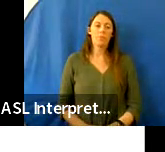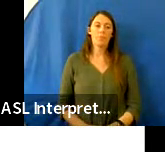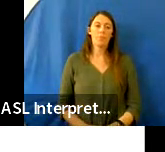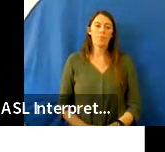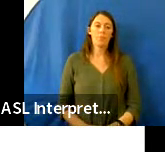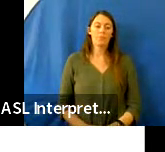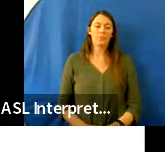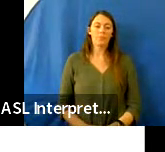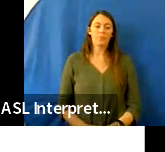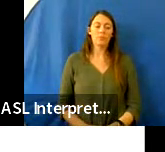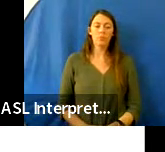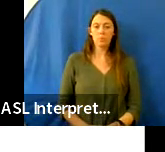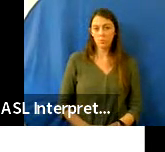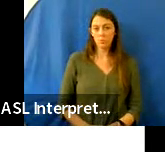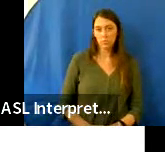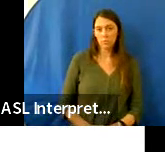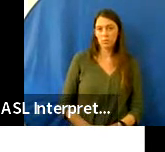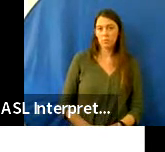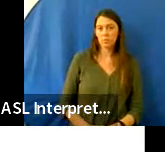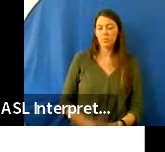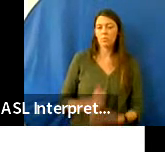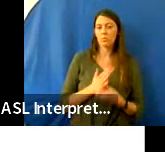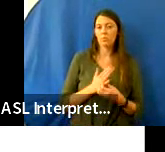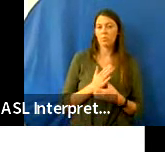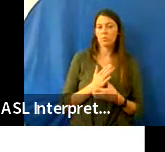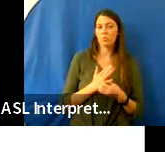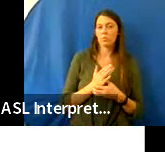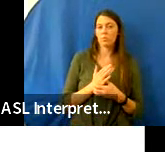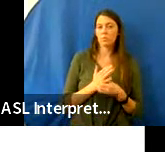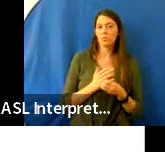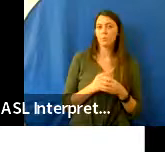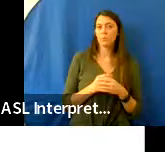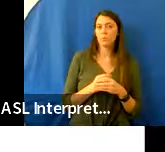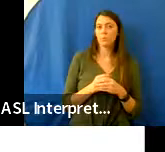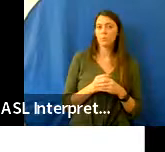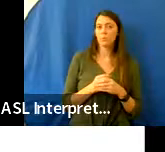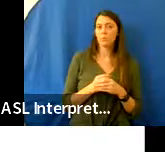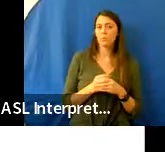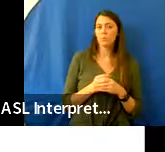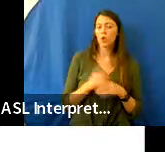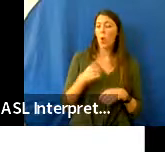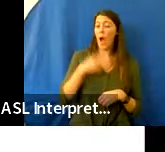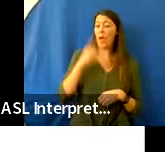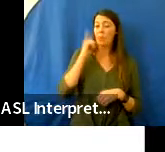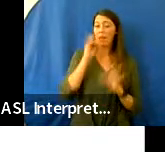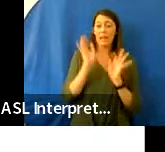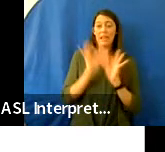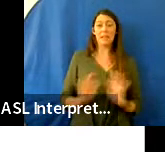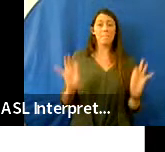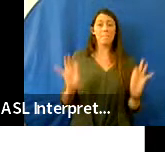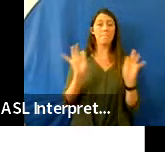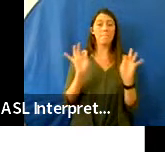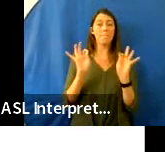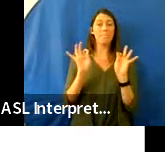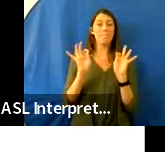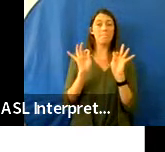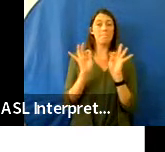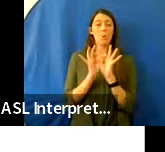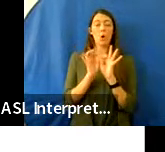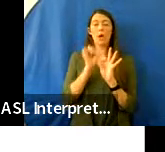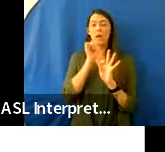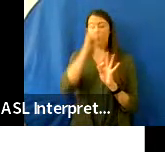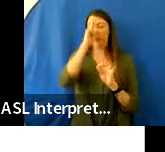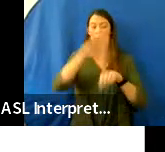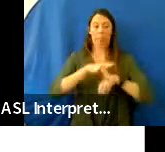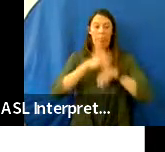Others may have an answer to this. I mean, I think that it's important to not get caught up in the nuances of